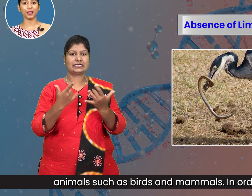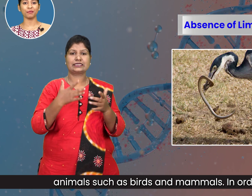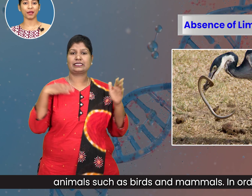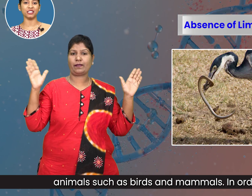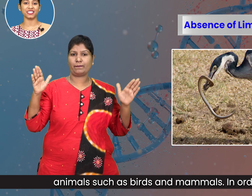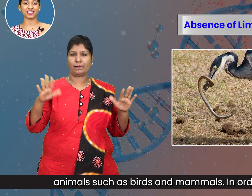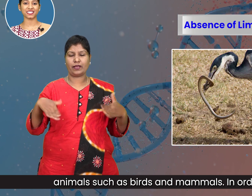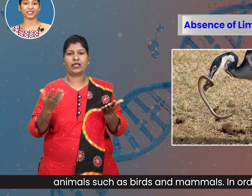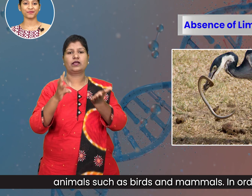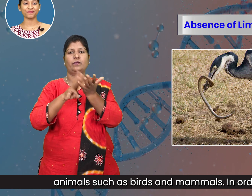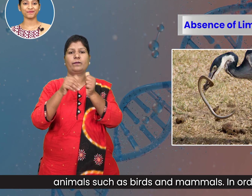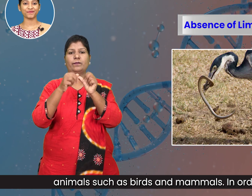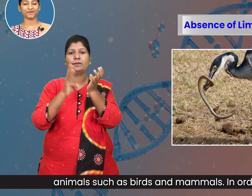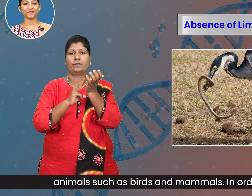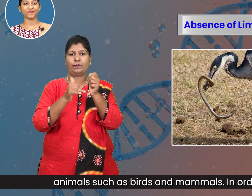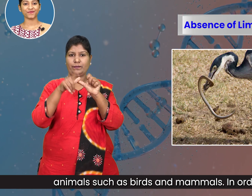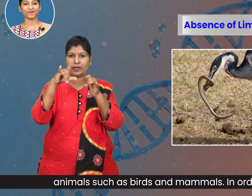birds and mammals.